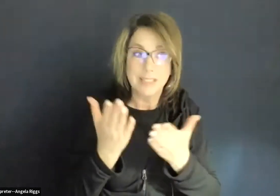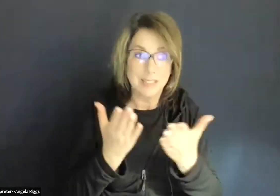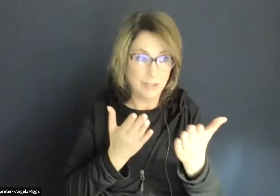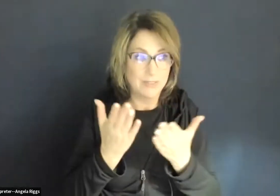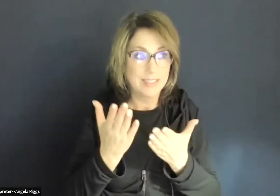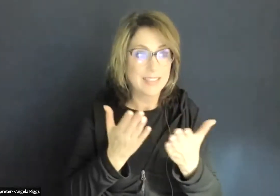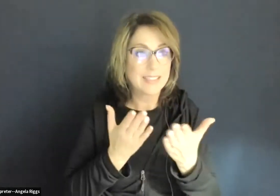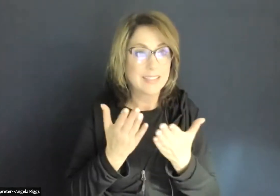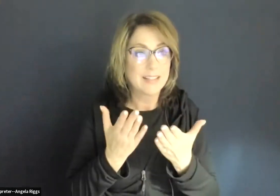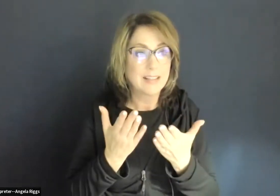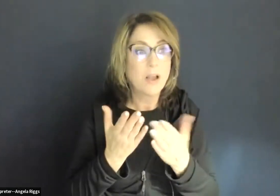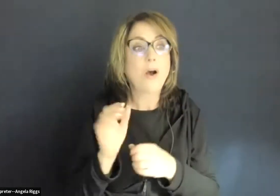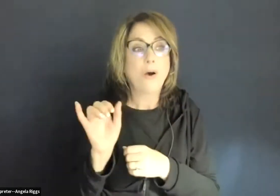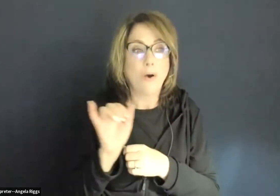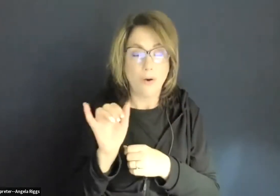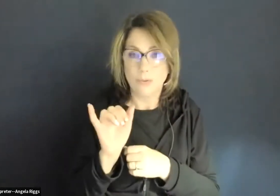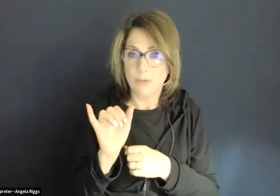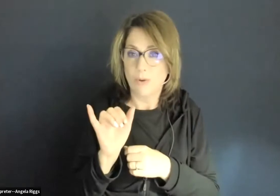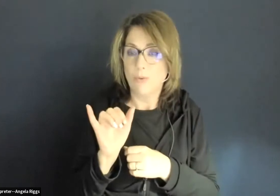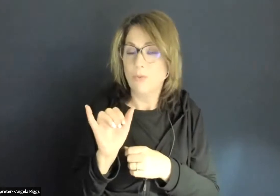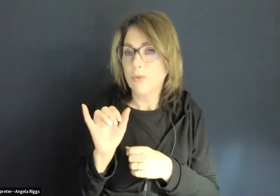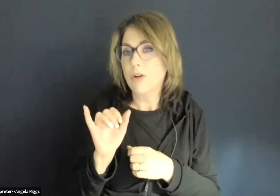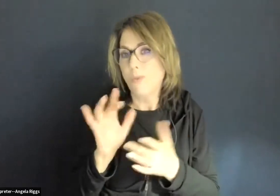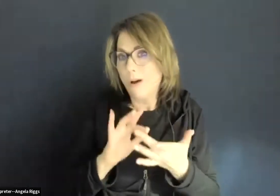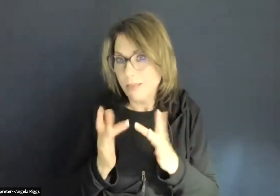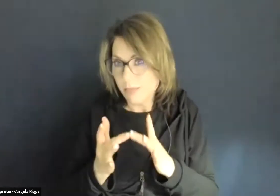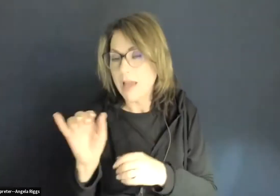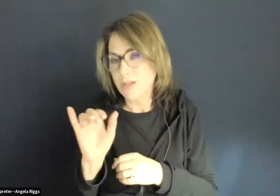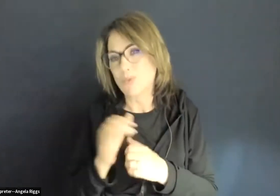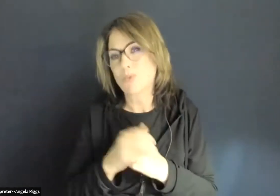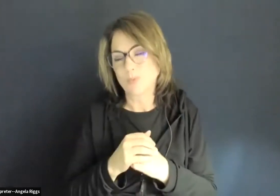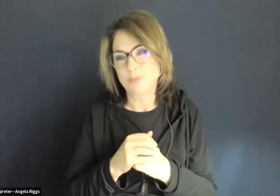and also digital platforms as well.